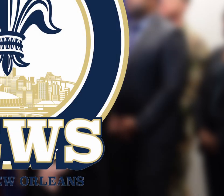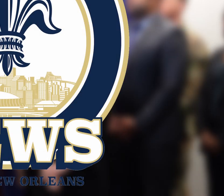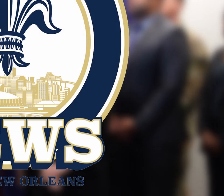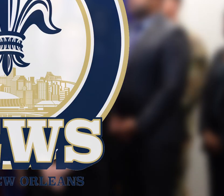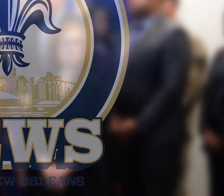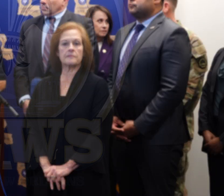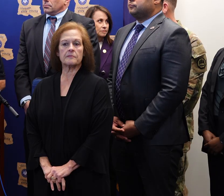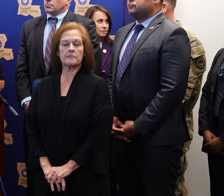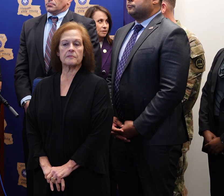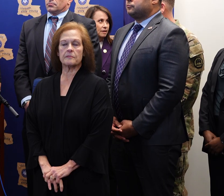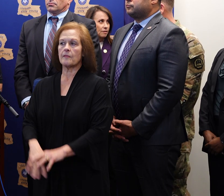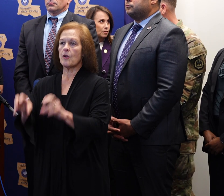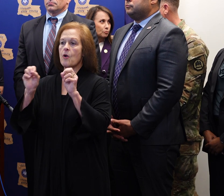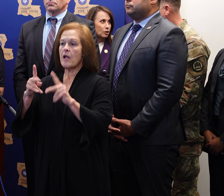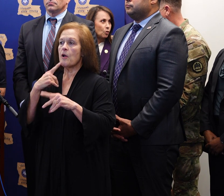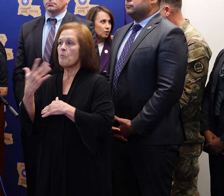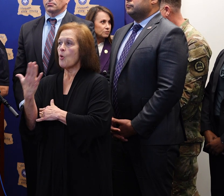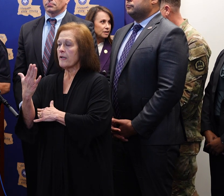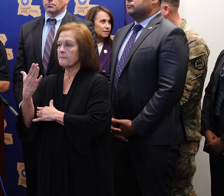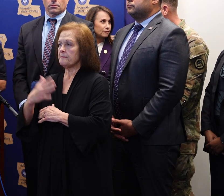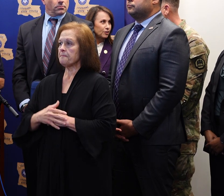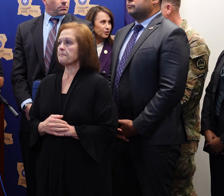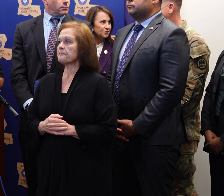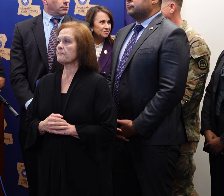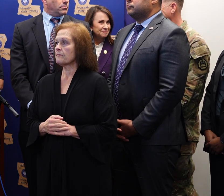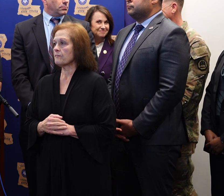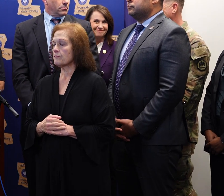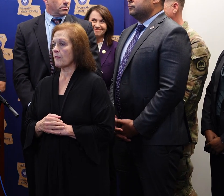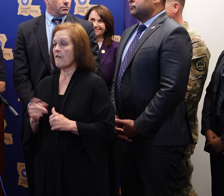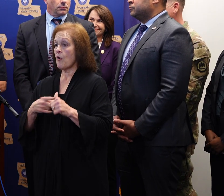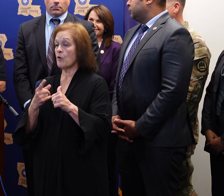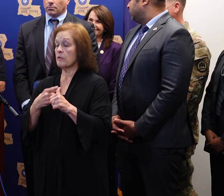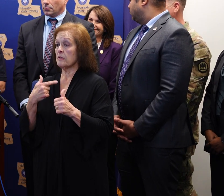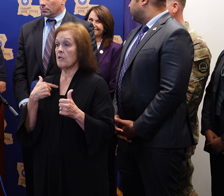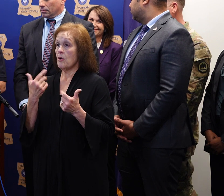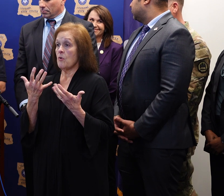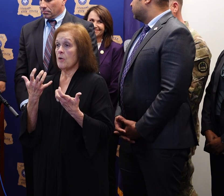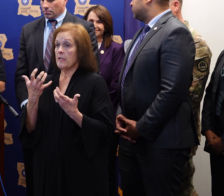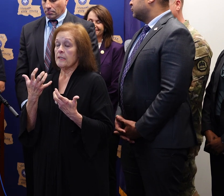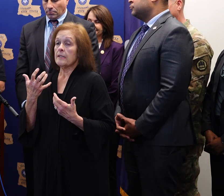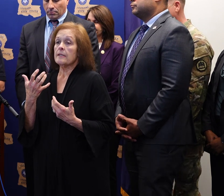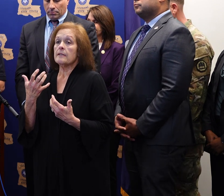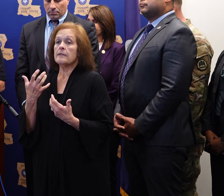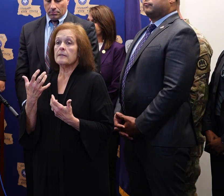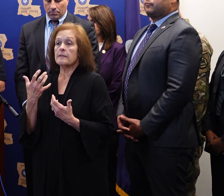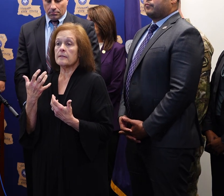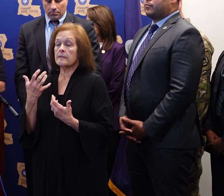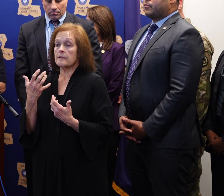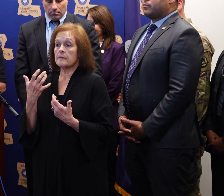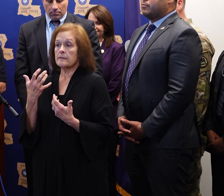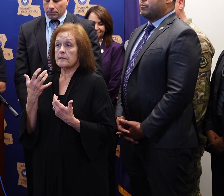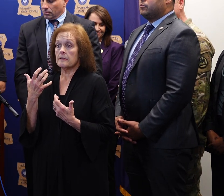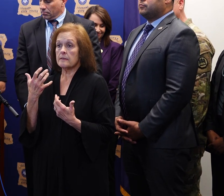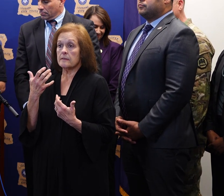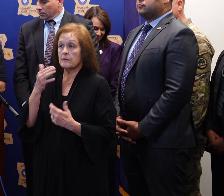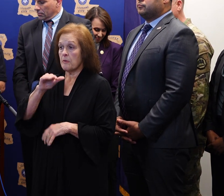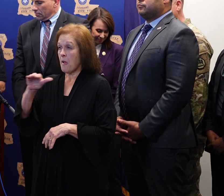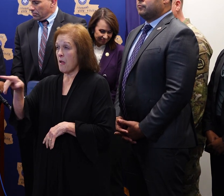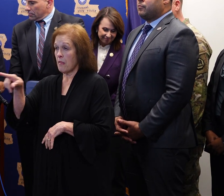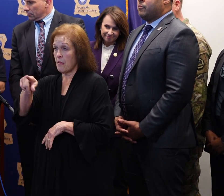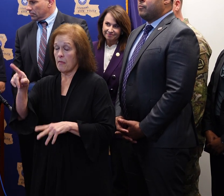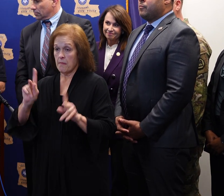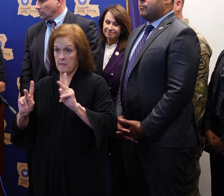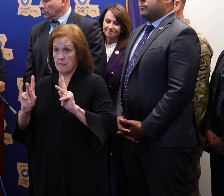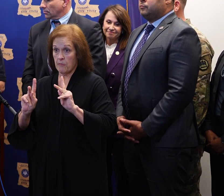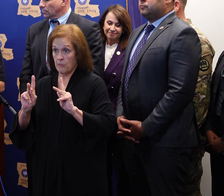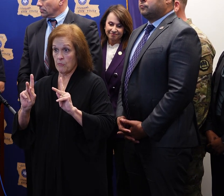We good? All right, well, good morning. I first want to start off by reminding the citizens of Louisiana